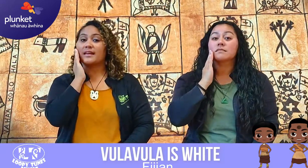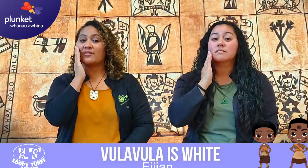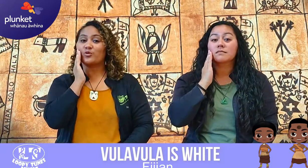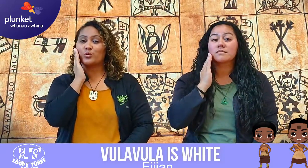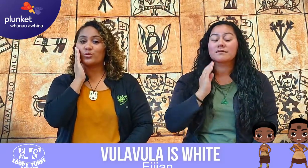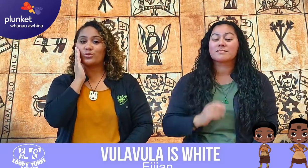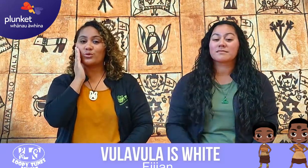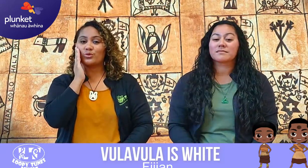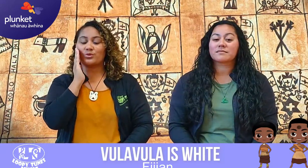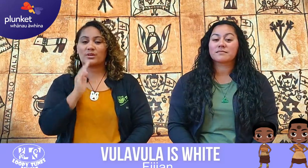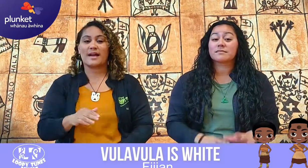Dravu is grey,